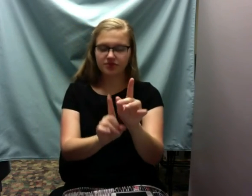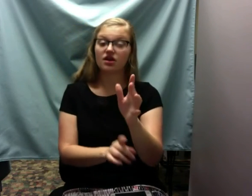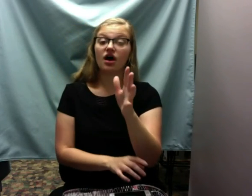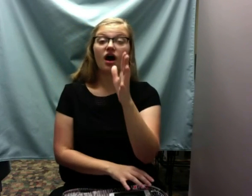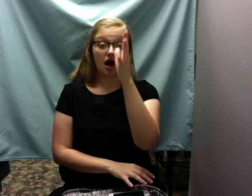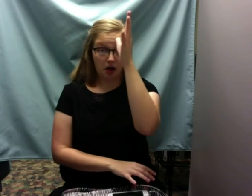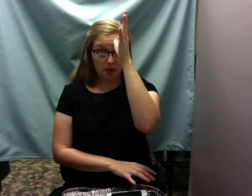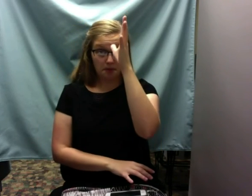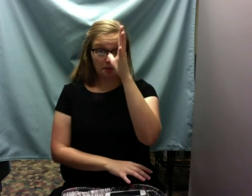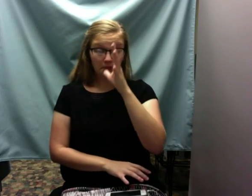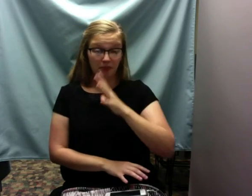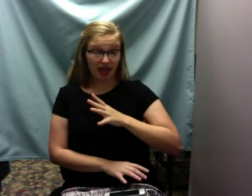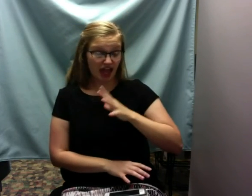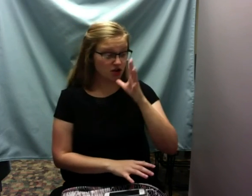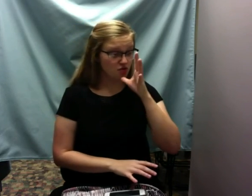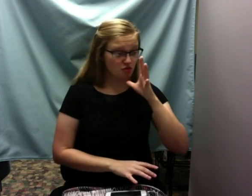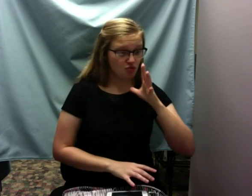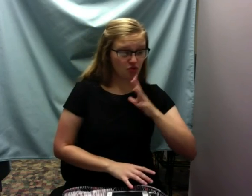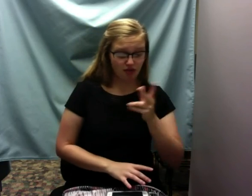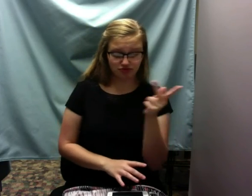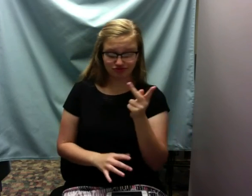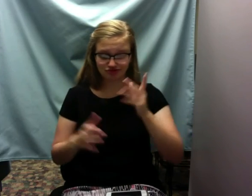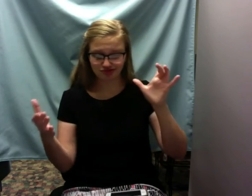father and his mother, and shall cleave unto his wife, and they shall be